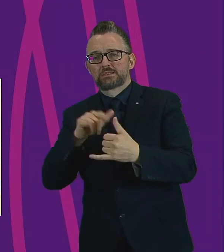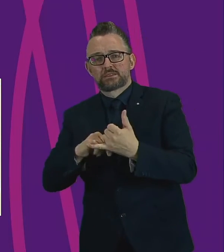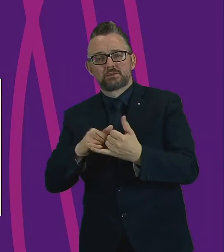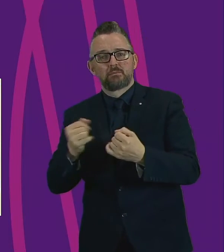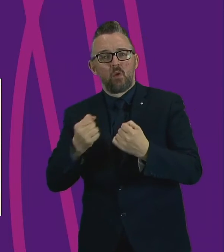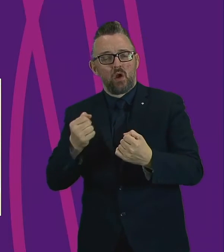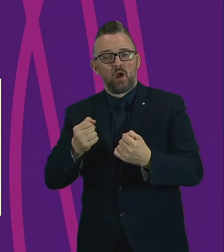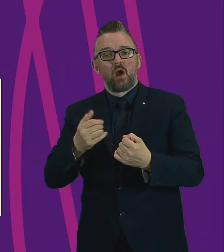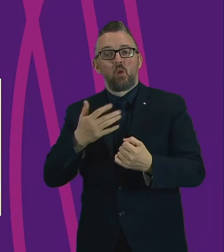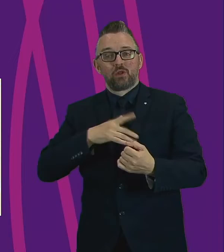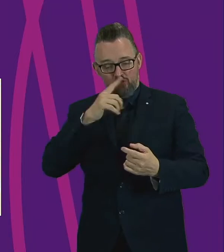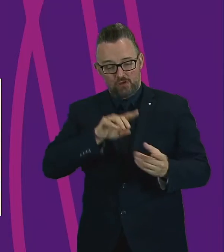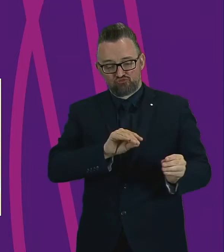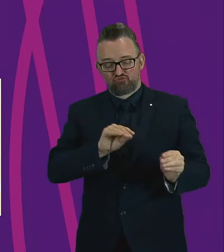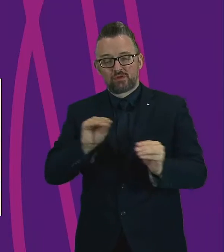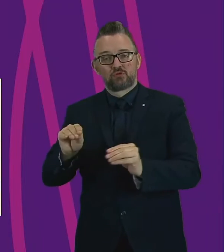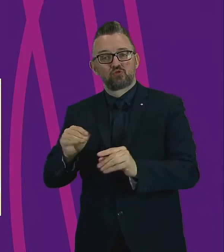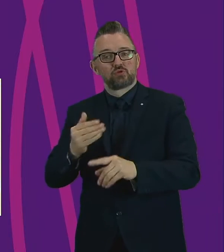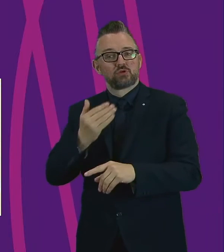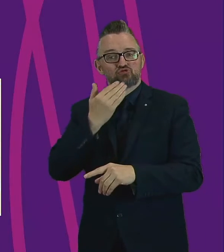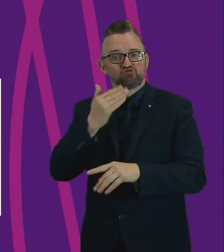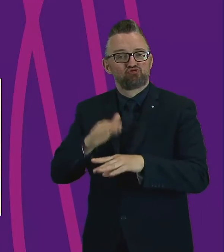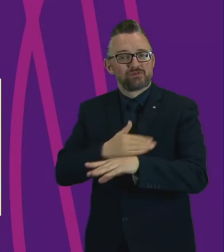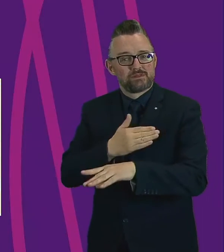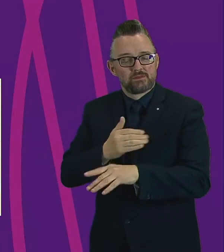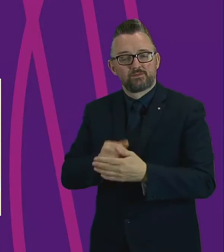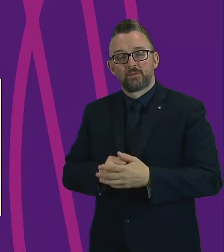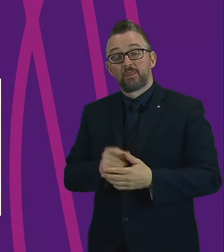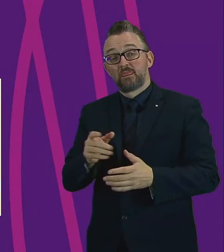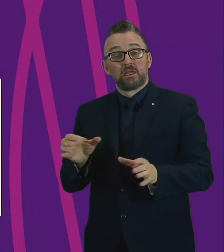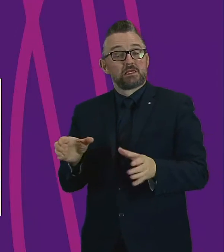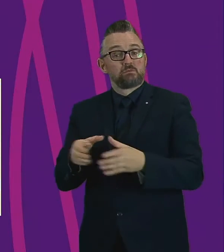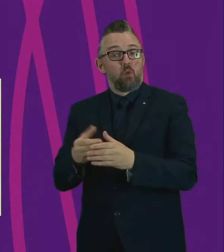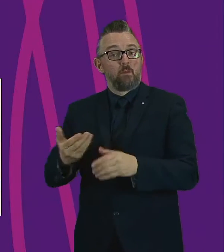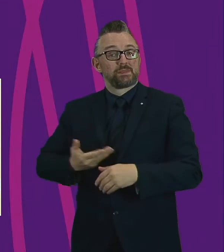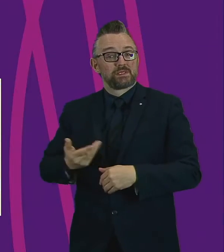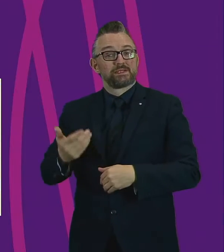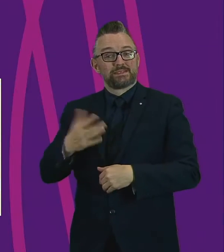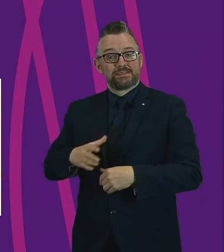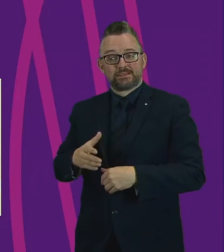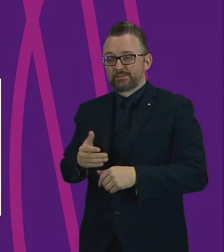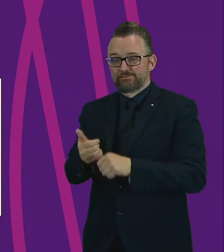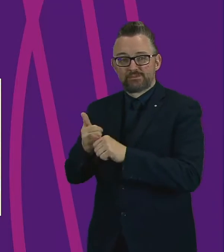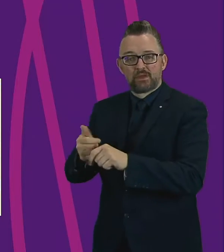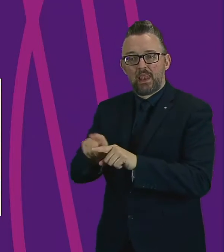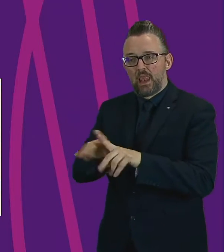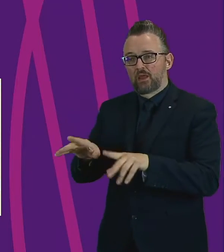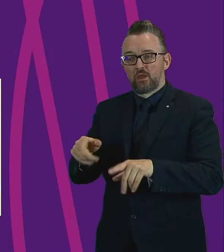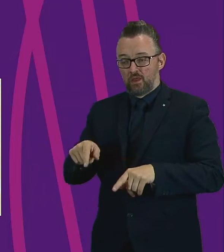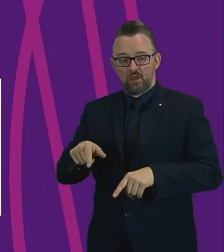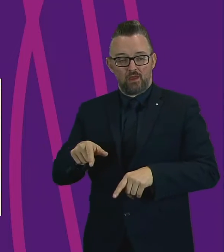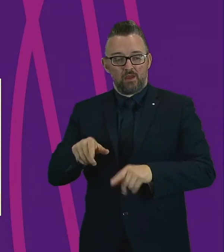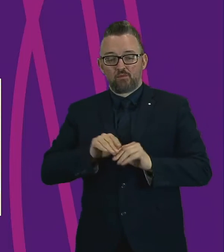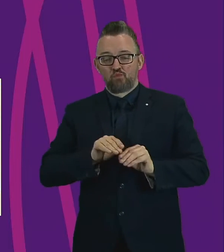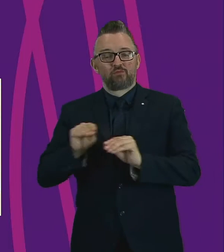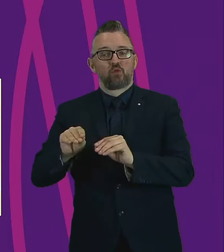to a more green economy. Small businesses need help too, such as expanding online services. The past weeks